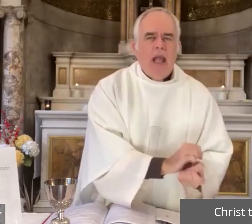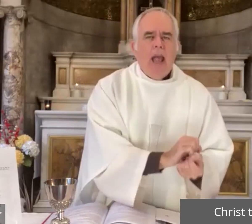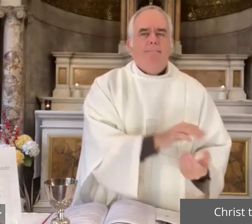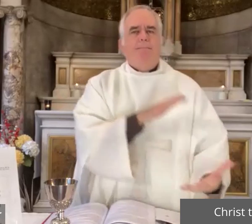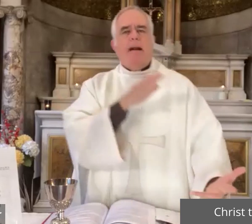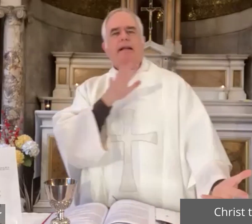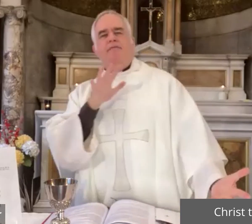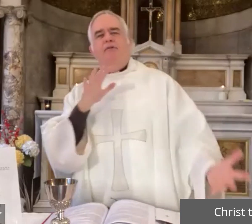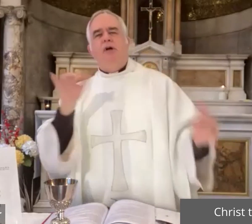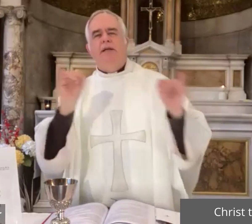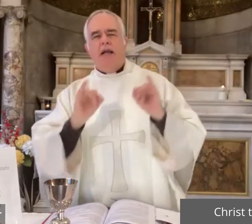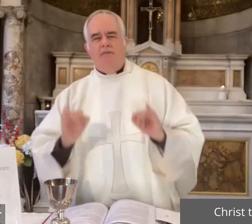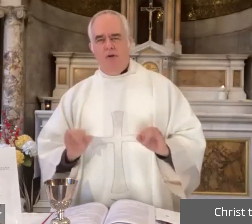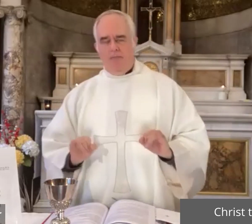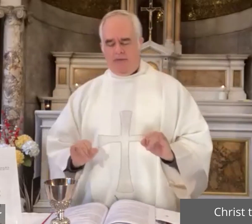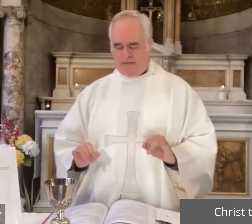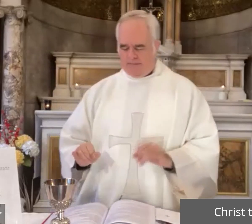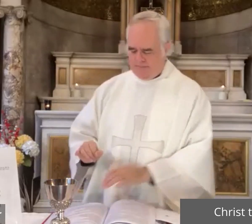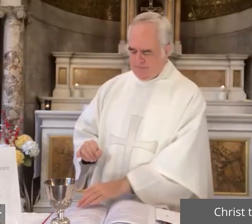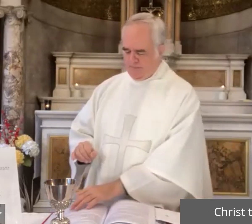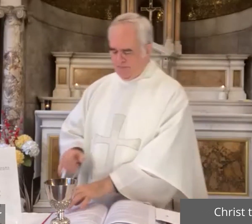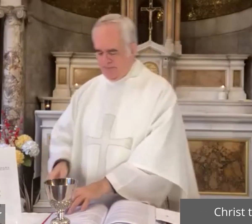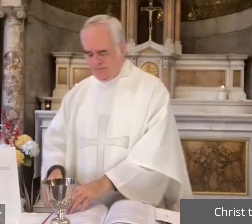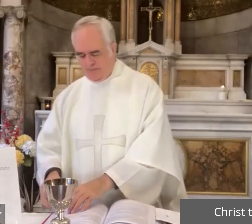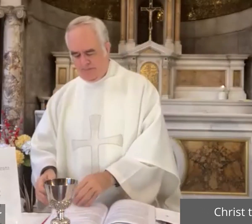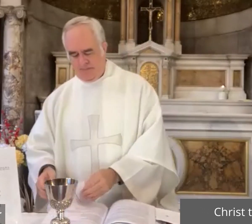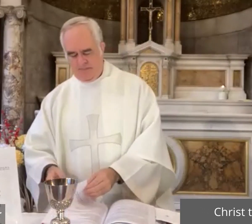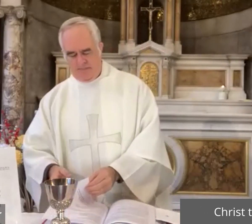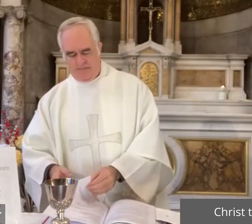temptation, but deliver us from evil.